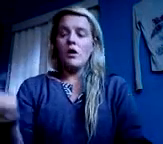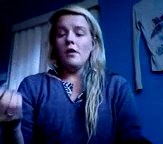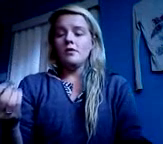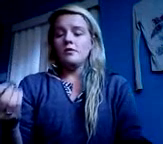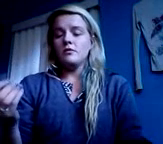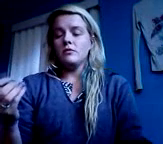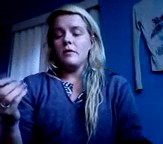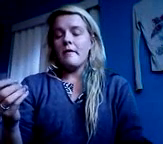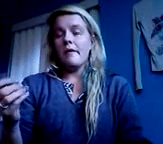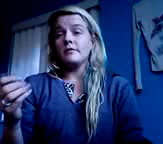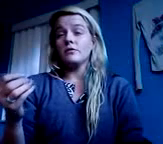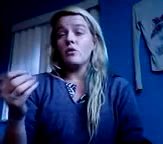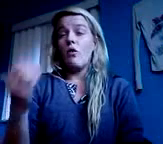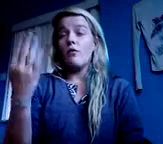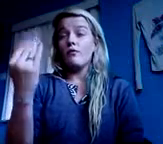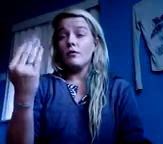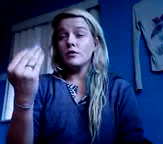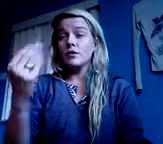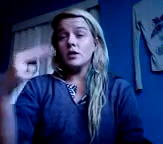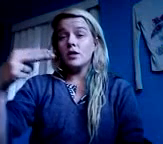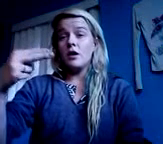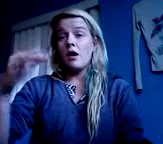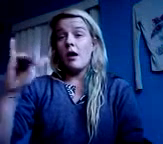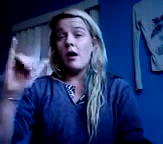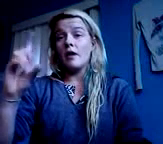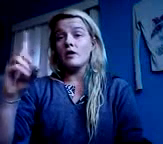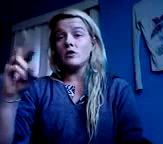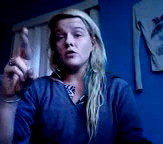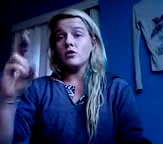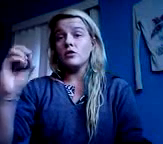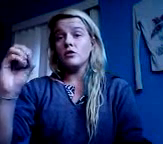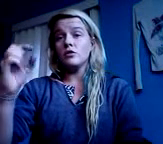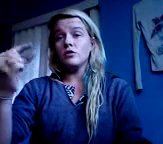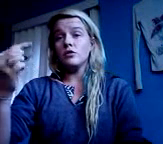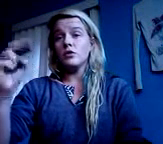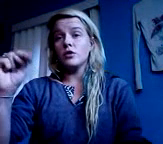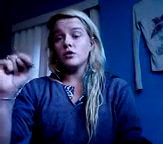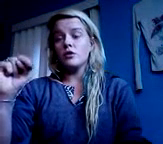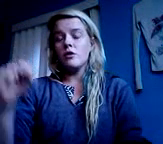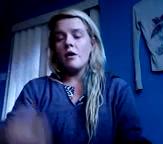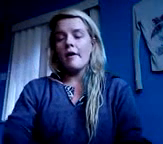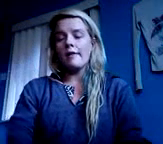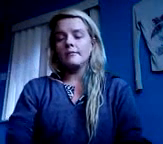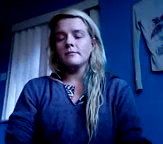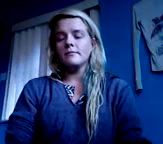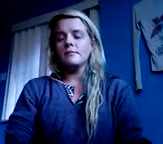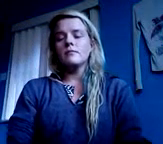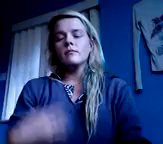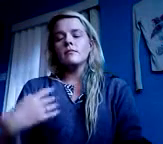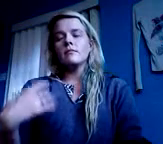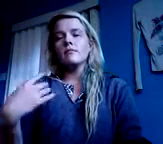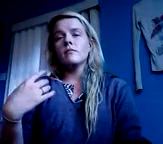hydrogens, right, because 14 times 1 is 1. Right now, all we're trying to do is balance carbon, but in so